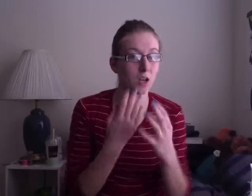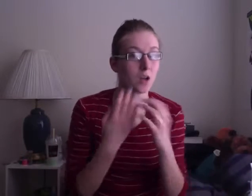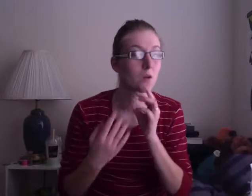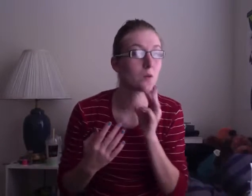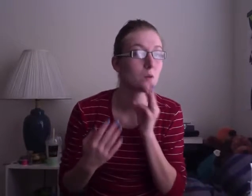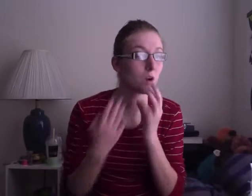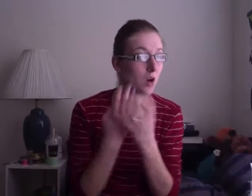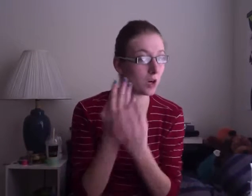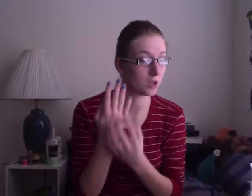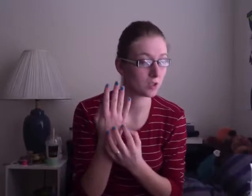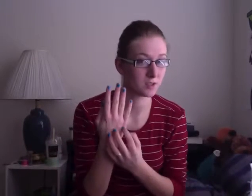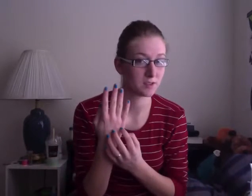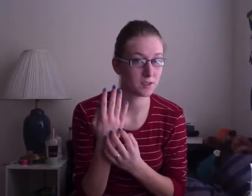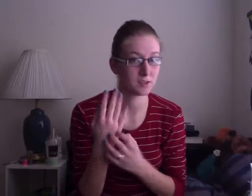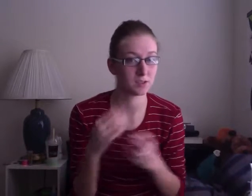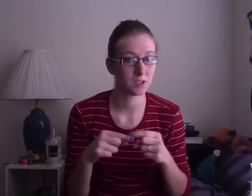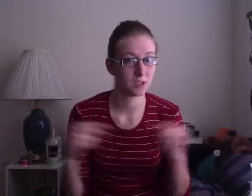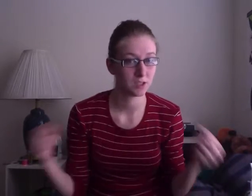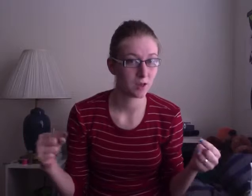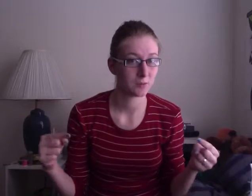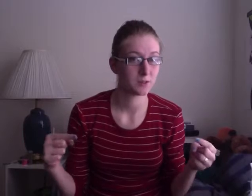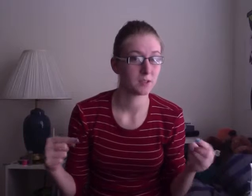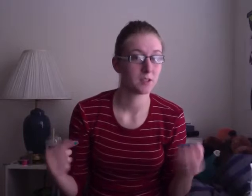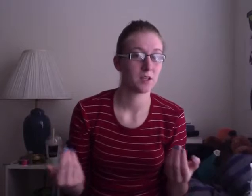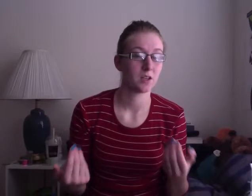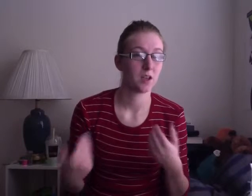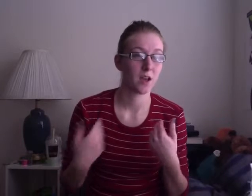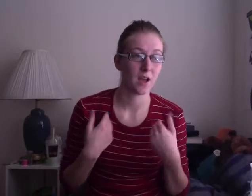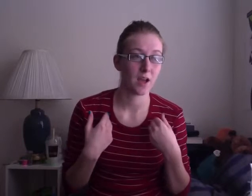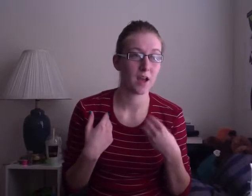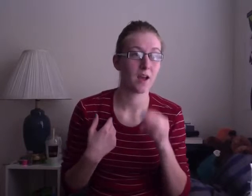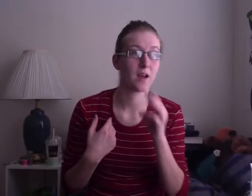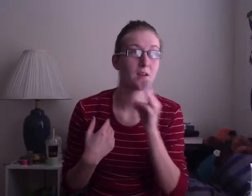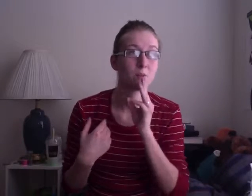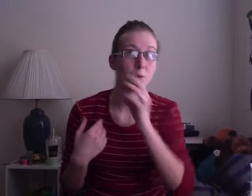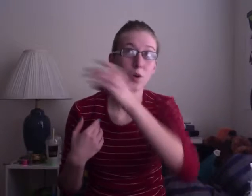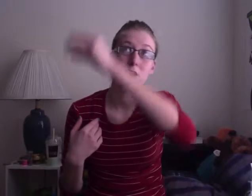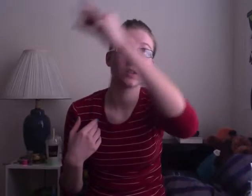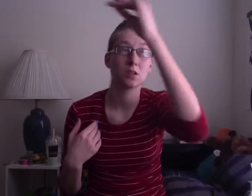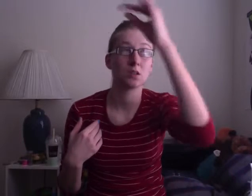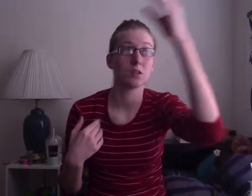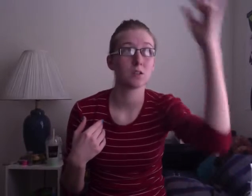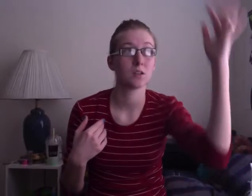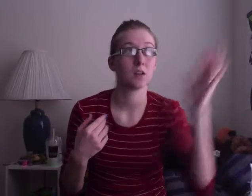take water that is in the gaseous form and convert that into water into liquid form.